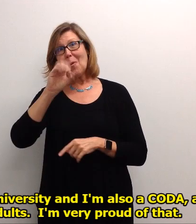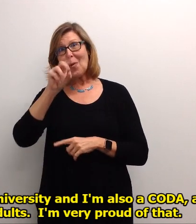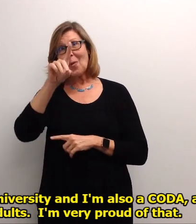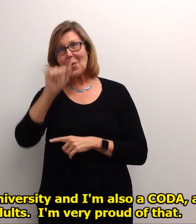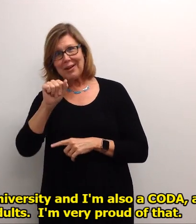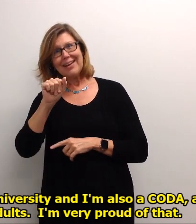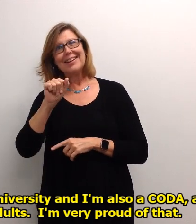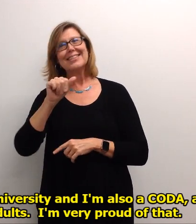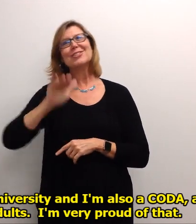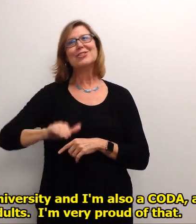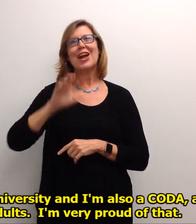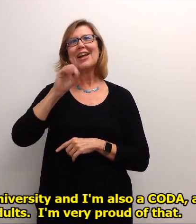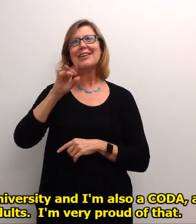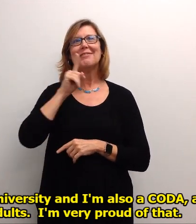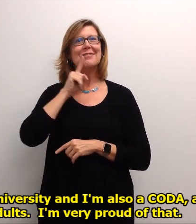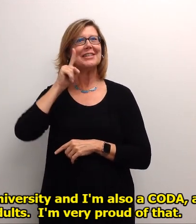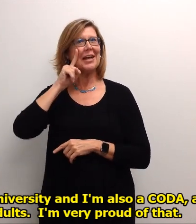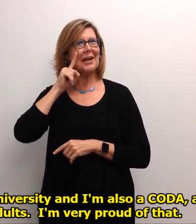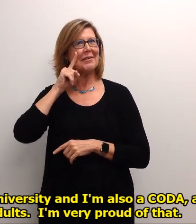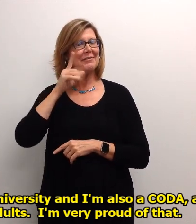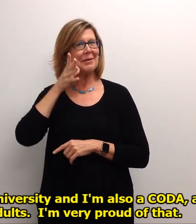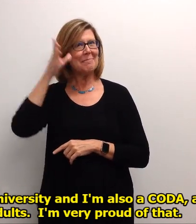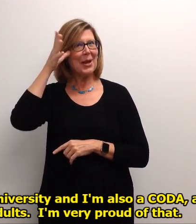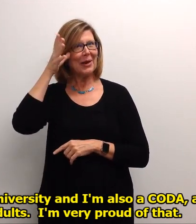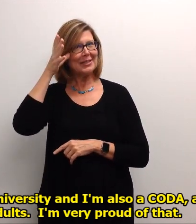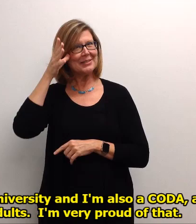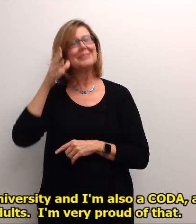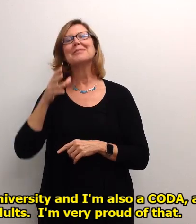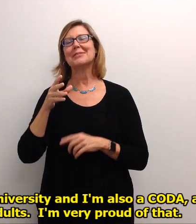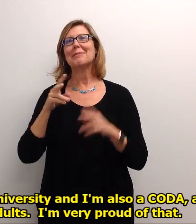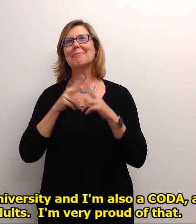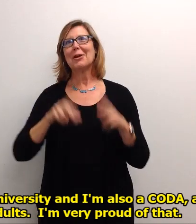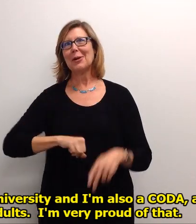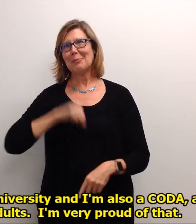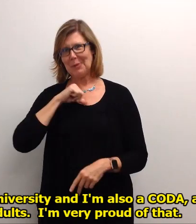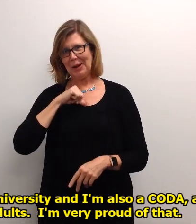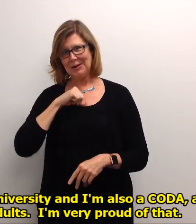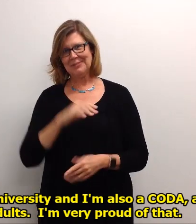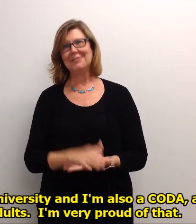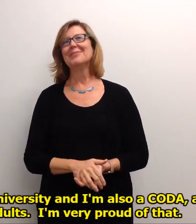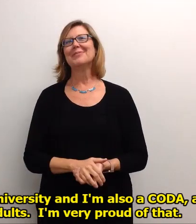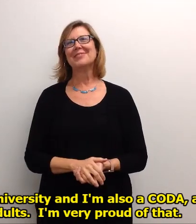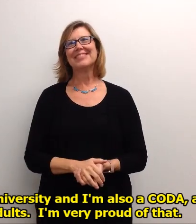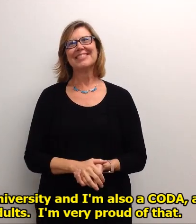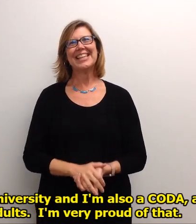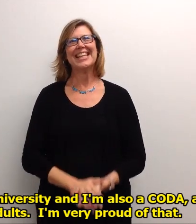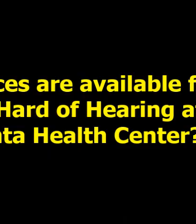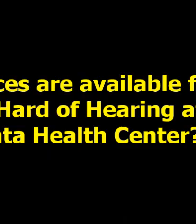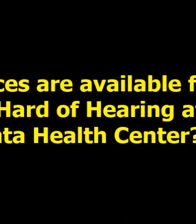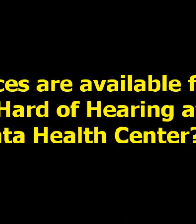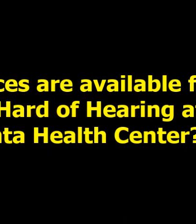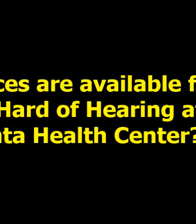And I'm also a CODA, a child of deaf adults. I'm very proud of that.